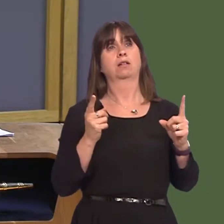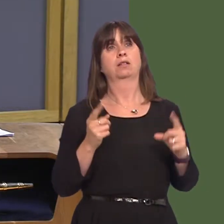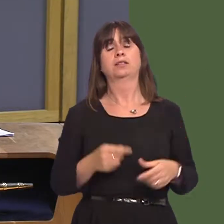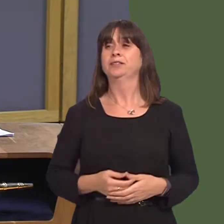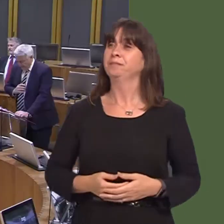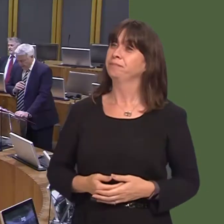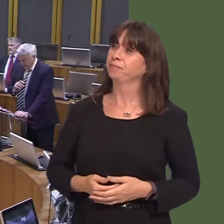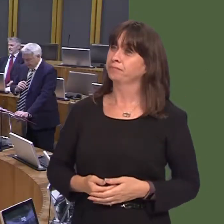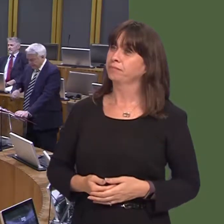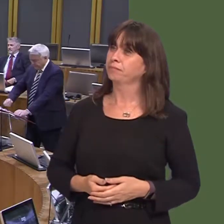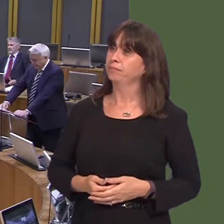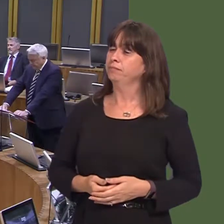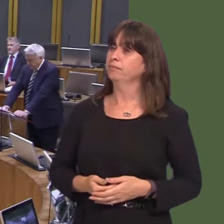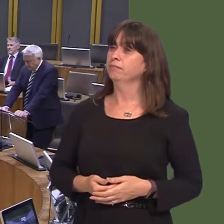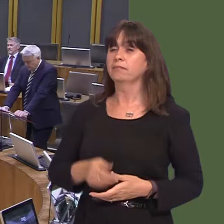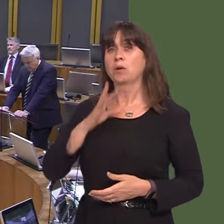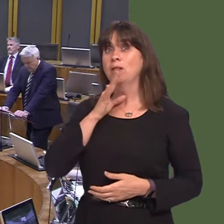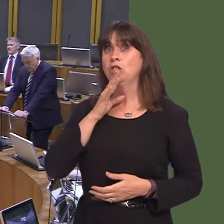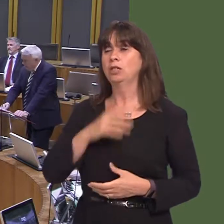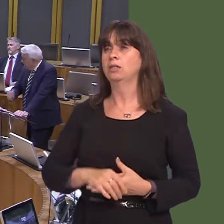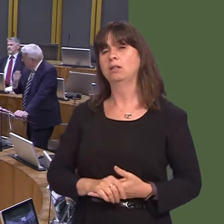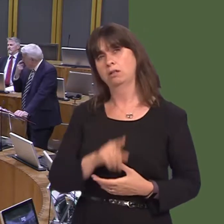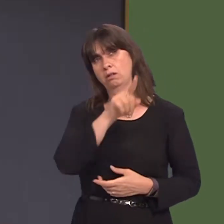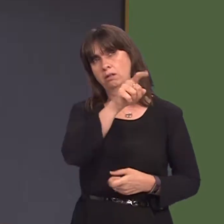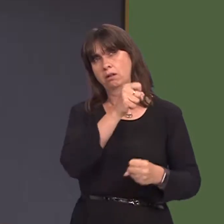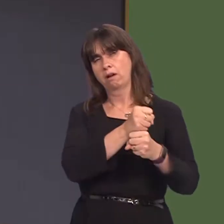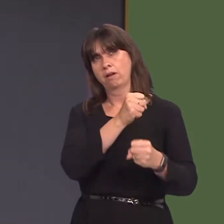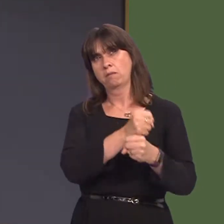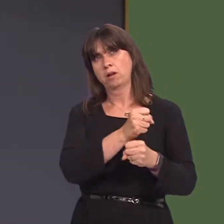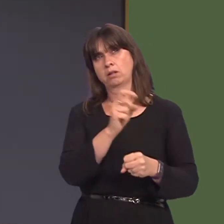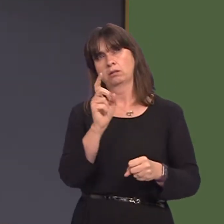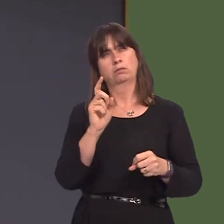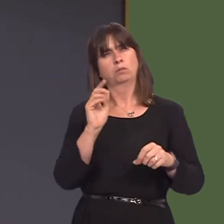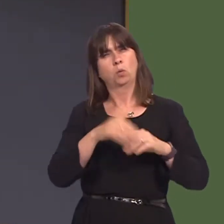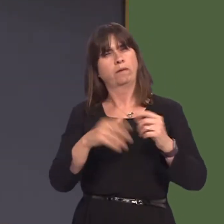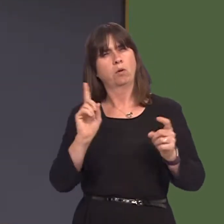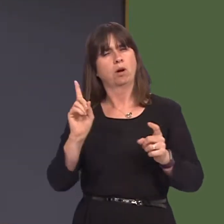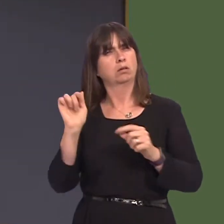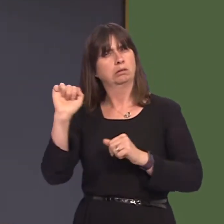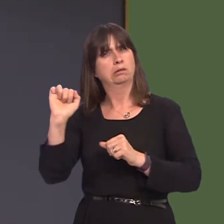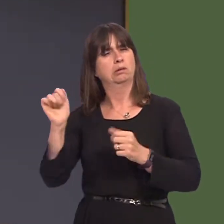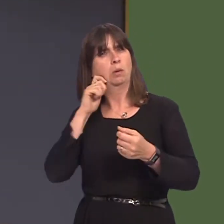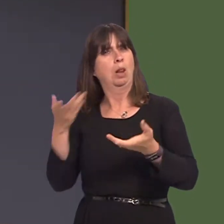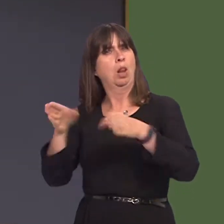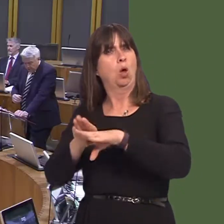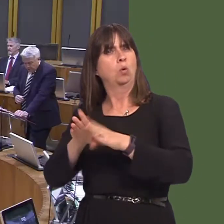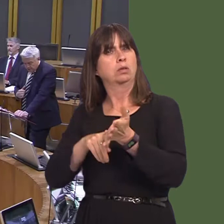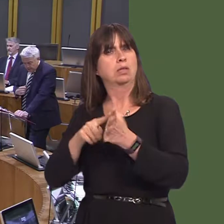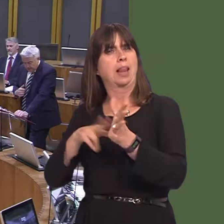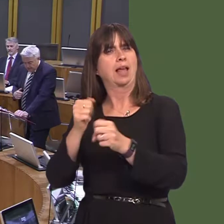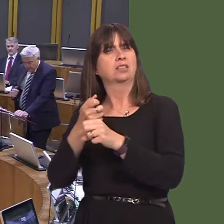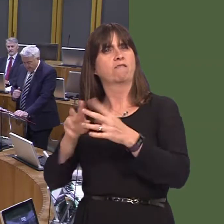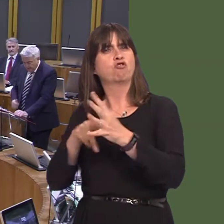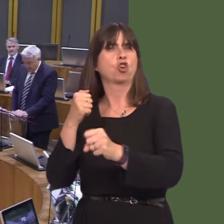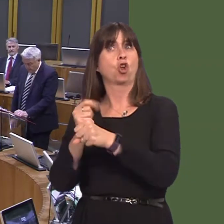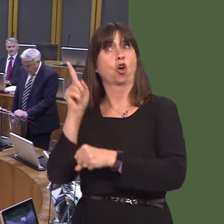from Llywydd. Thank you, Llywydd. What discussions has the Welsh Government had with Arla following its decision to close the site in Llandernog?